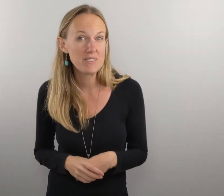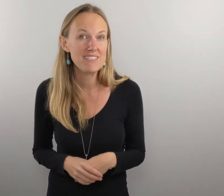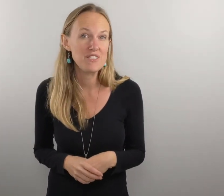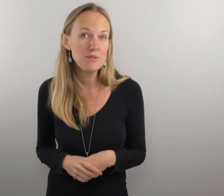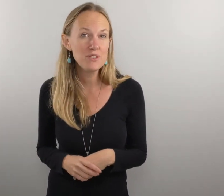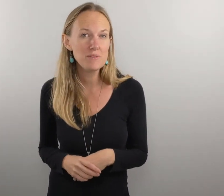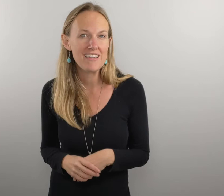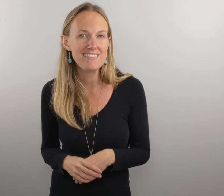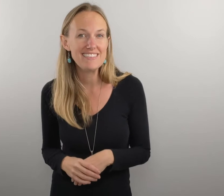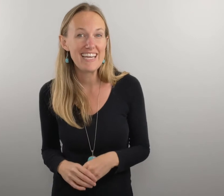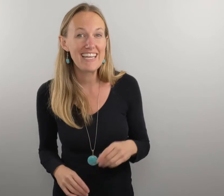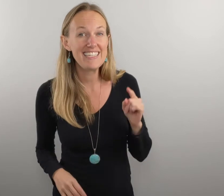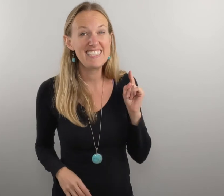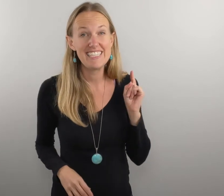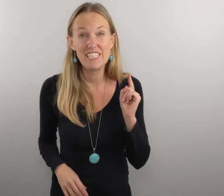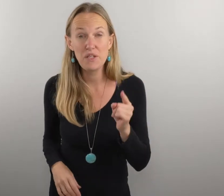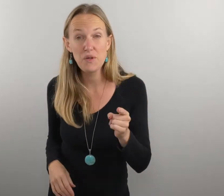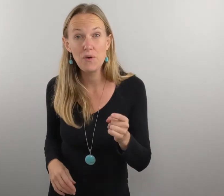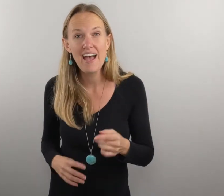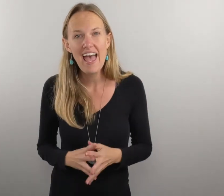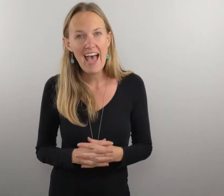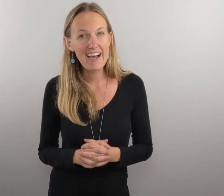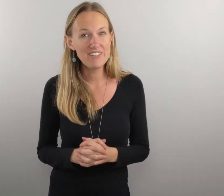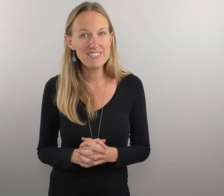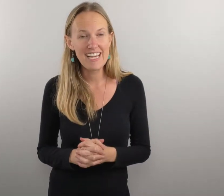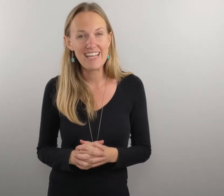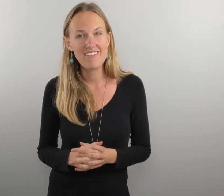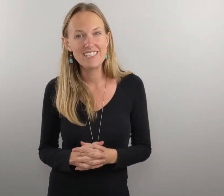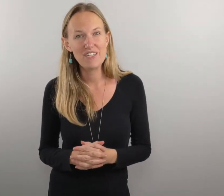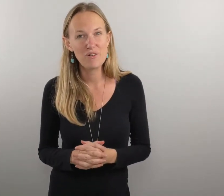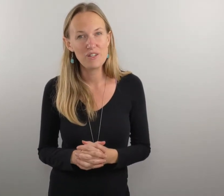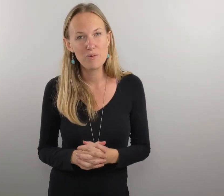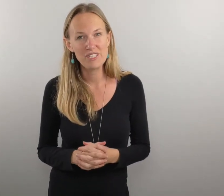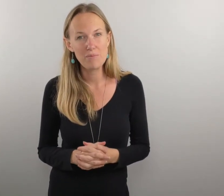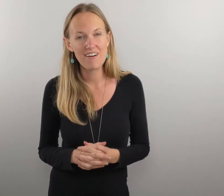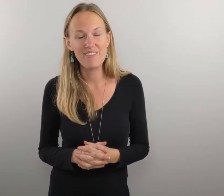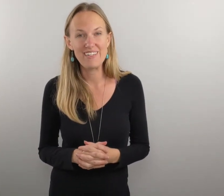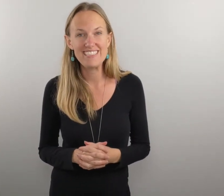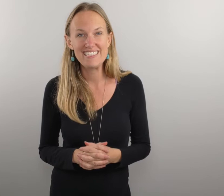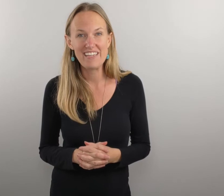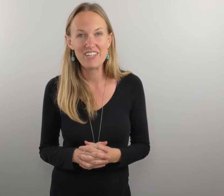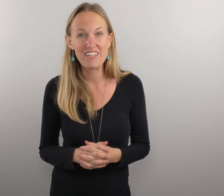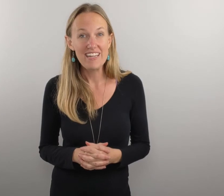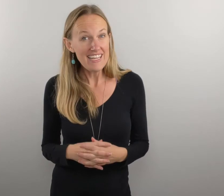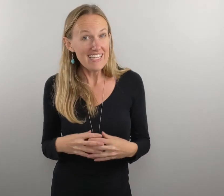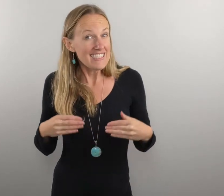is a YouTube channel dedicated to teaching you how to use sign language in order to worship our Lord and Savior. Today